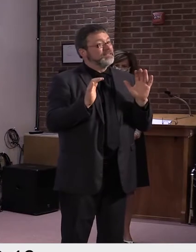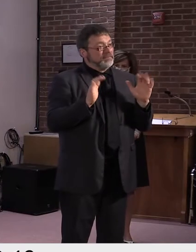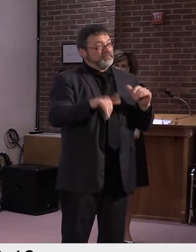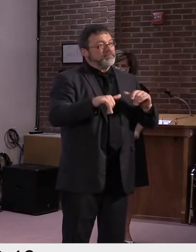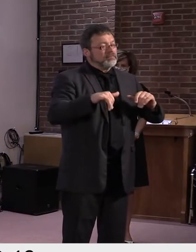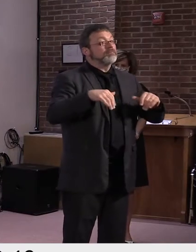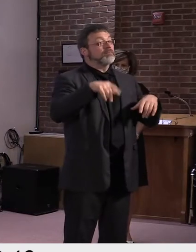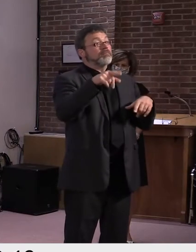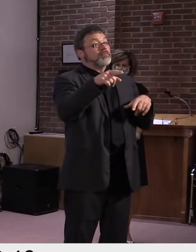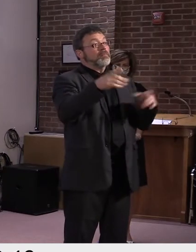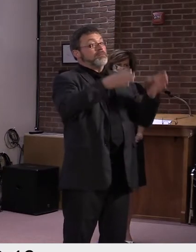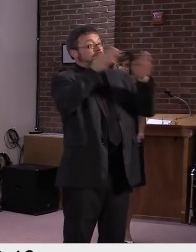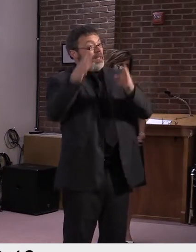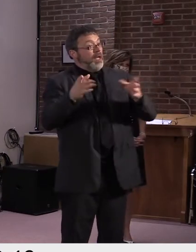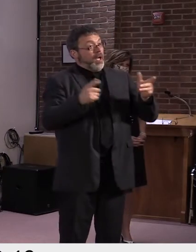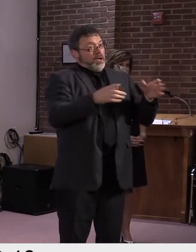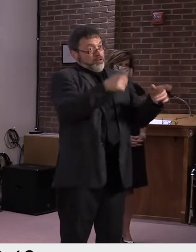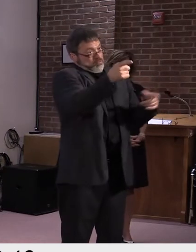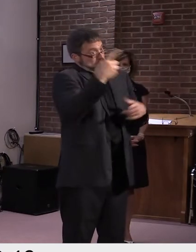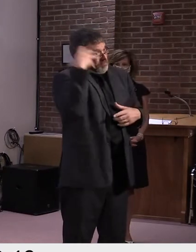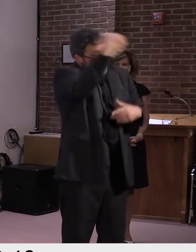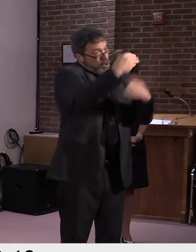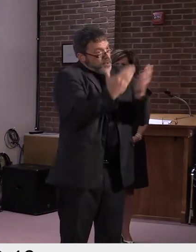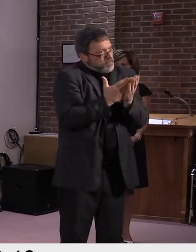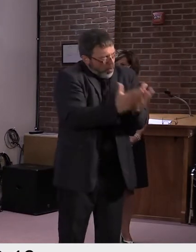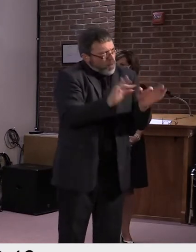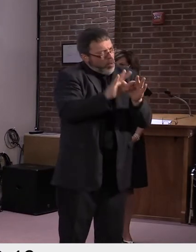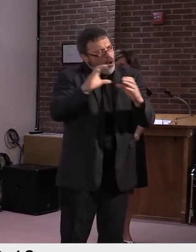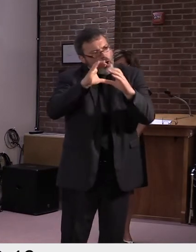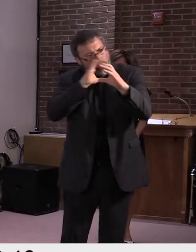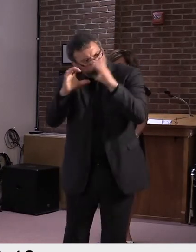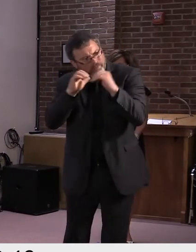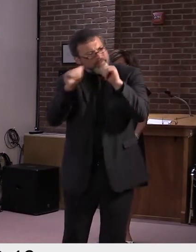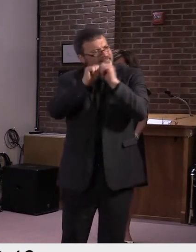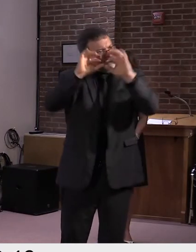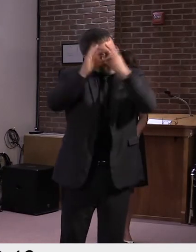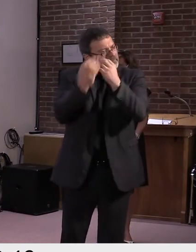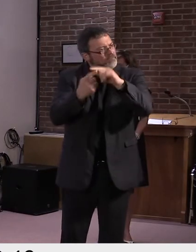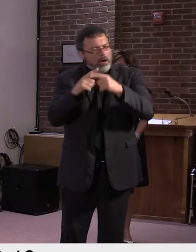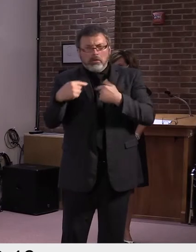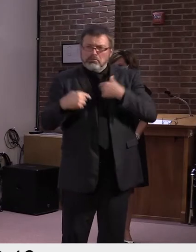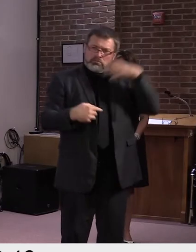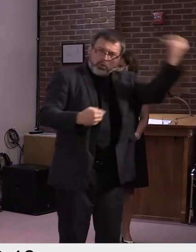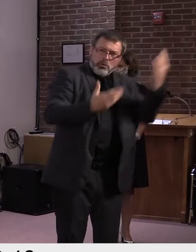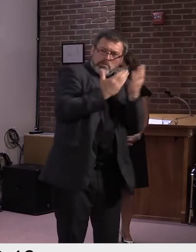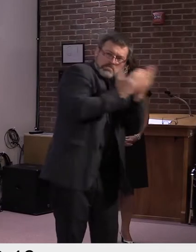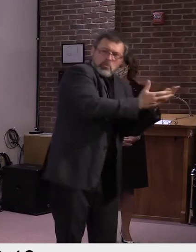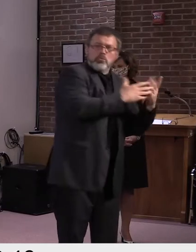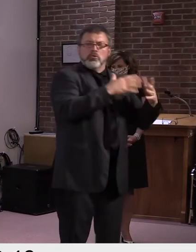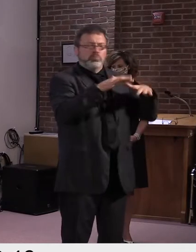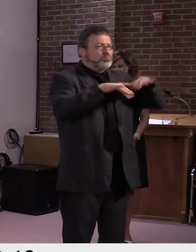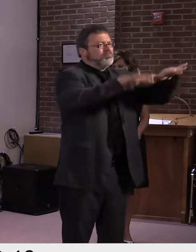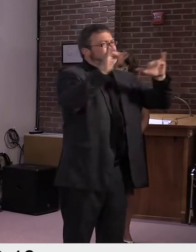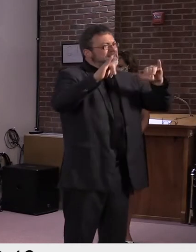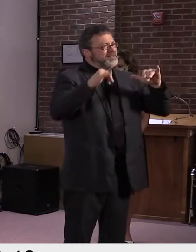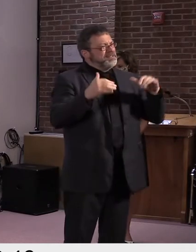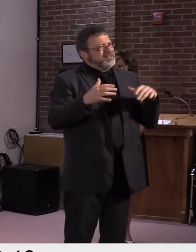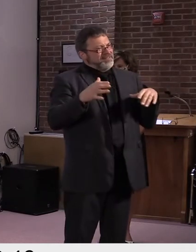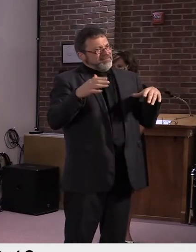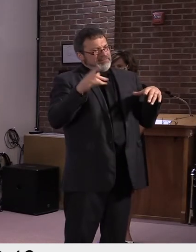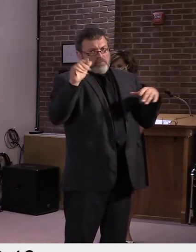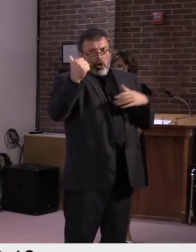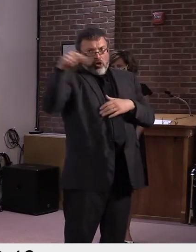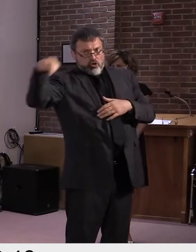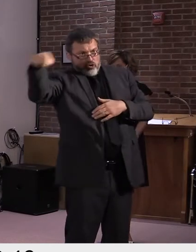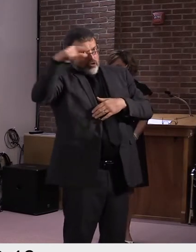out in a canoe or a kayak or on a paddleboard, or a small windsurfer or sailing vessel, ensure that people know where you're